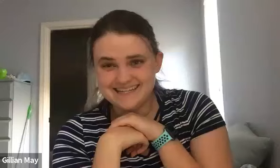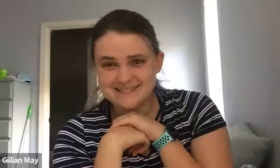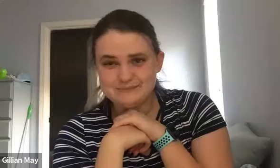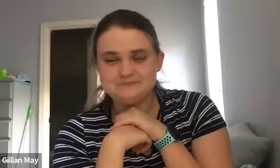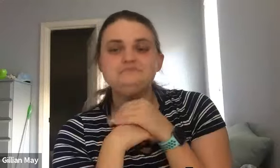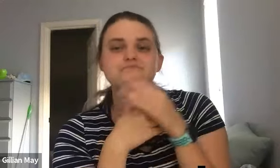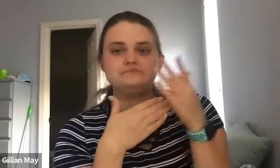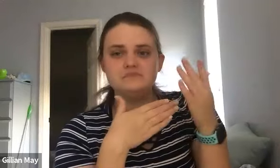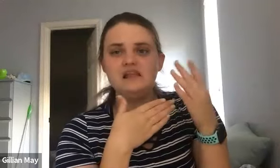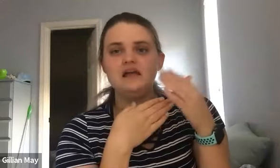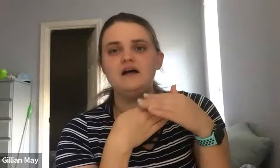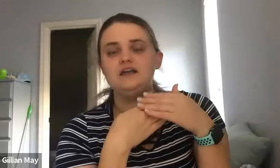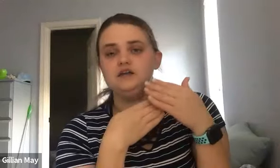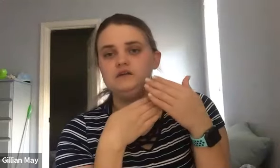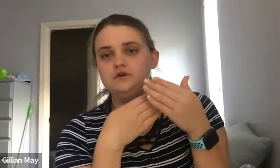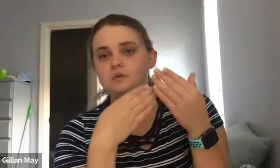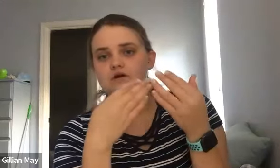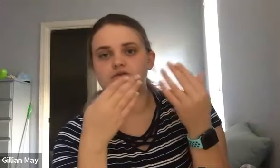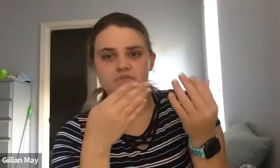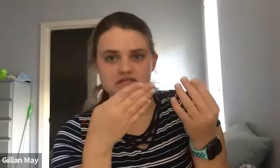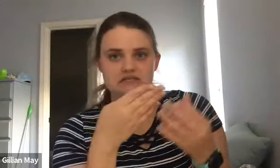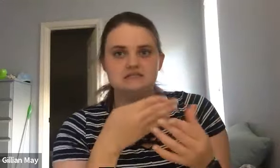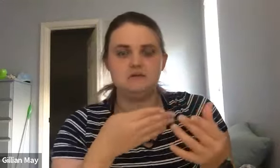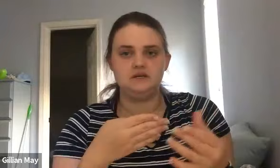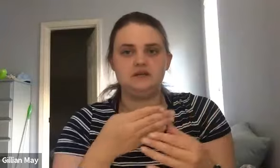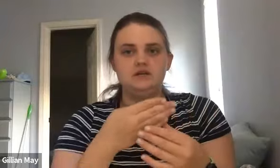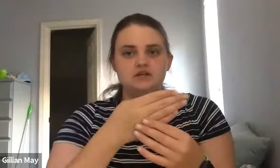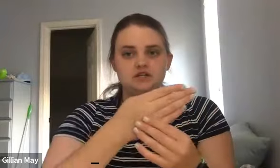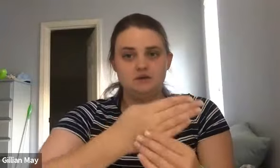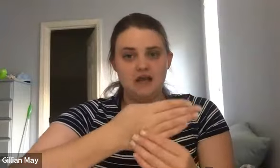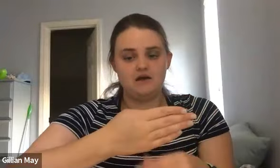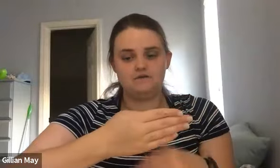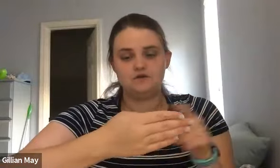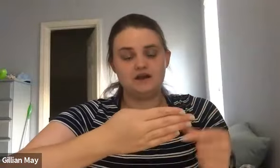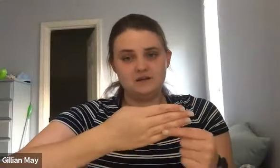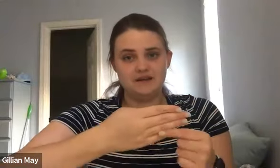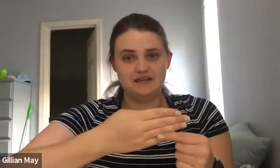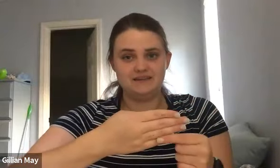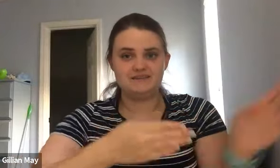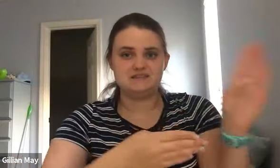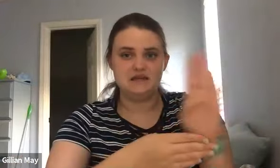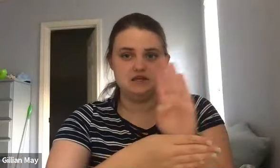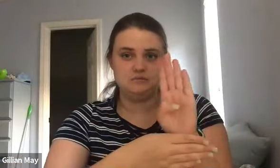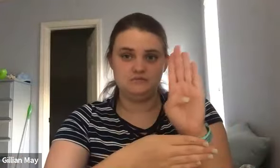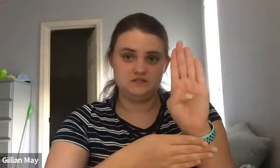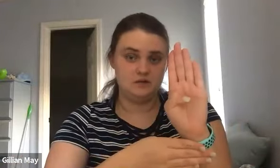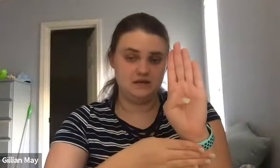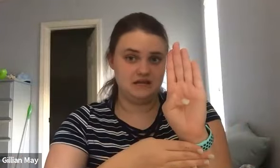business, like if you work for a business company, you would have your non-dominant hand like this, and your dominant hand's